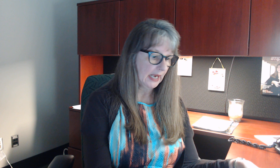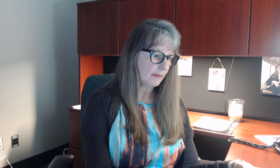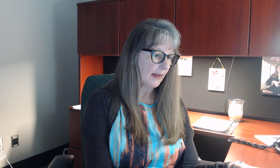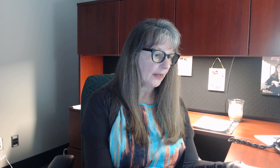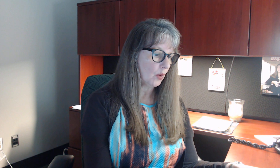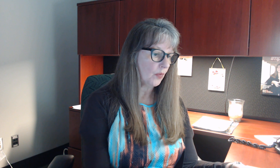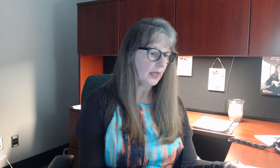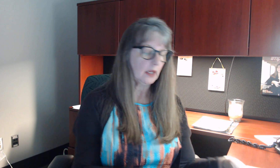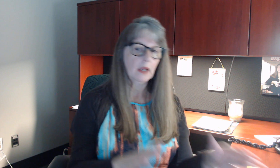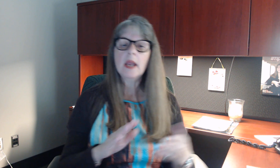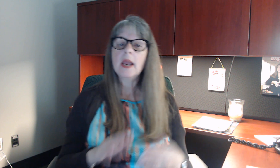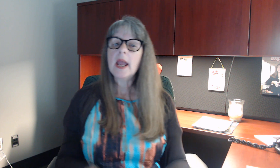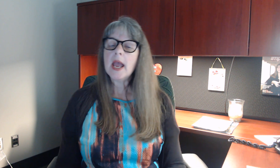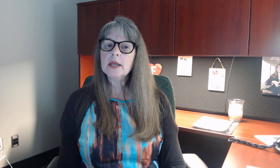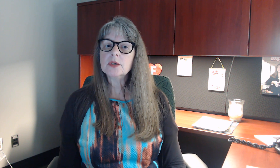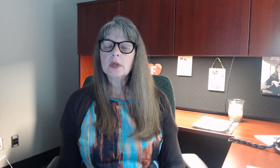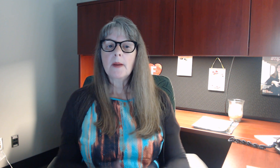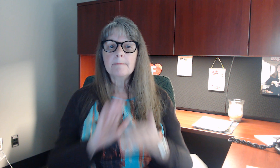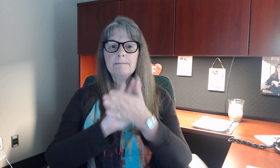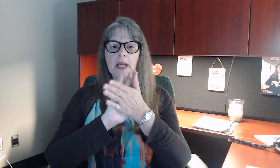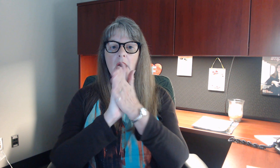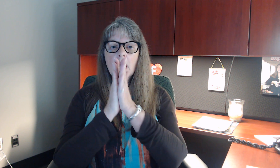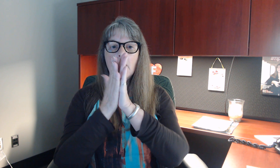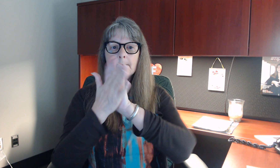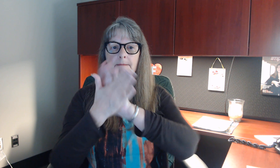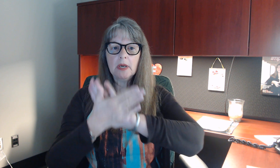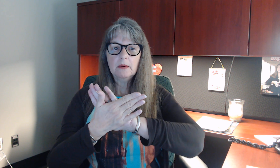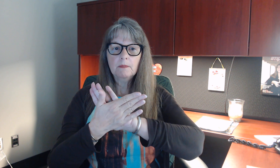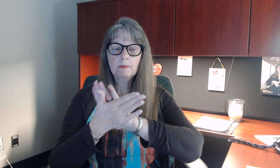pantomime that whole thing. And become.